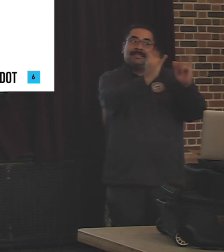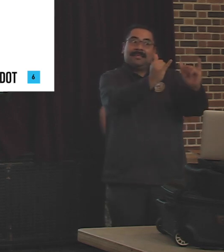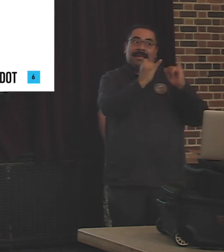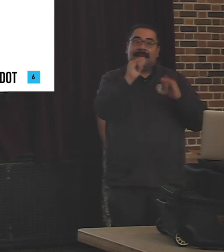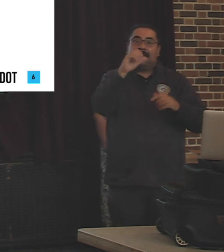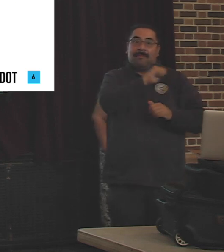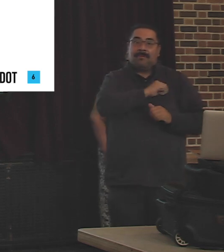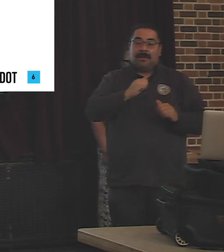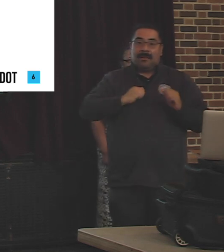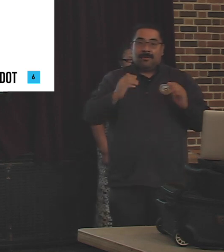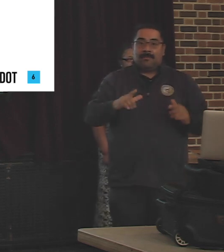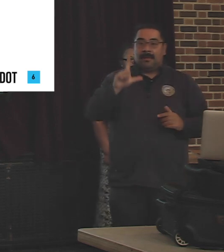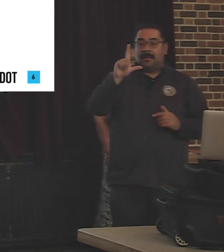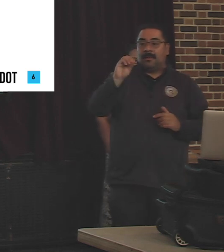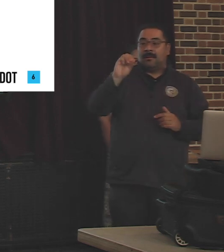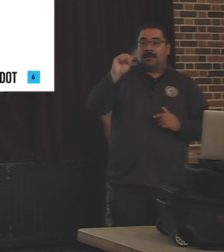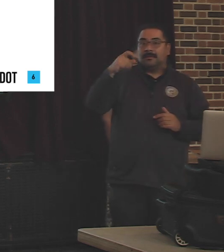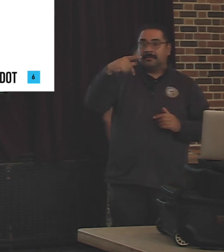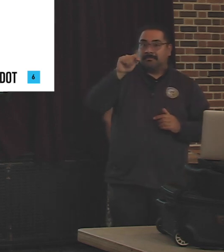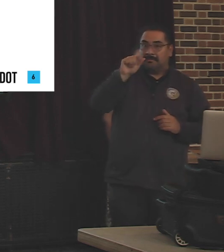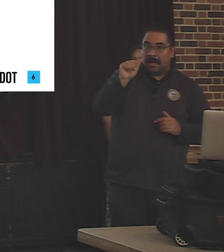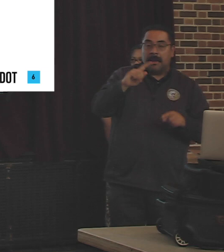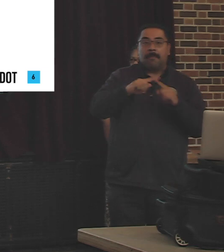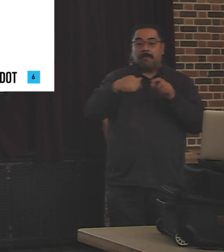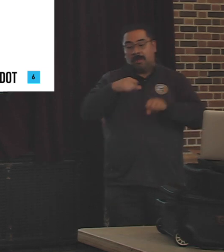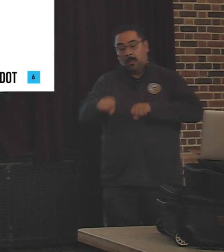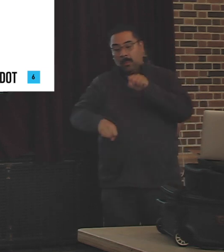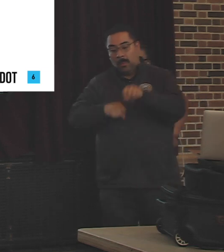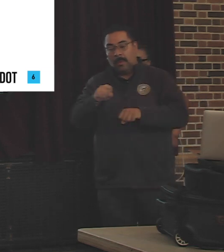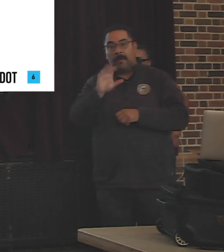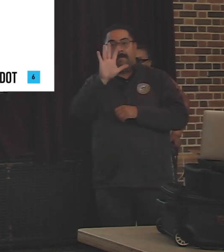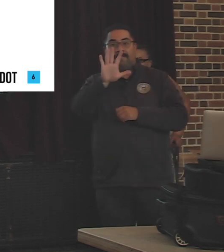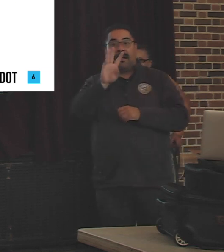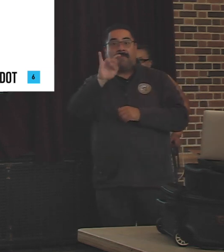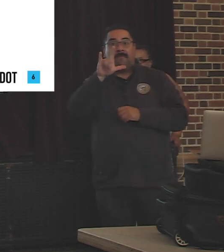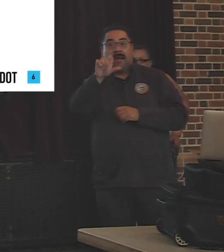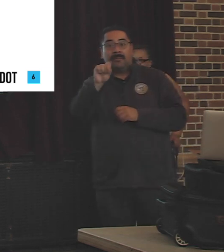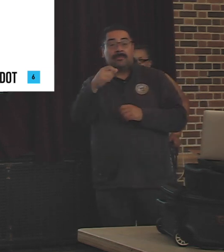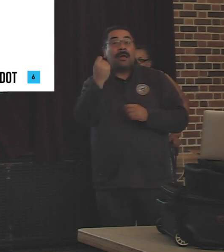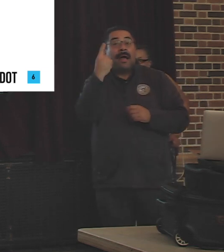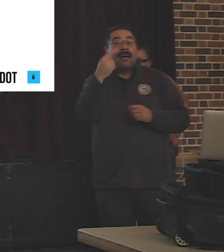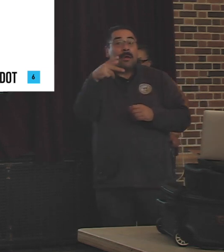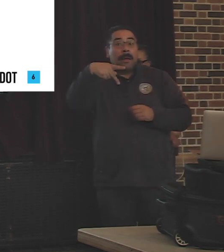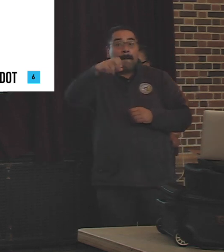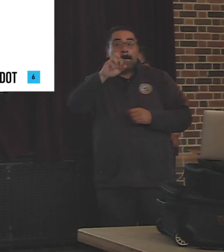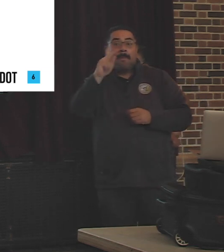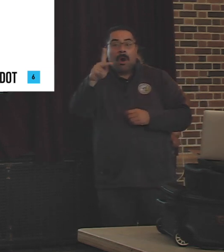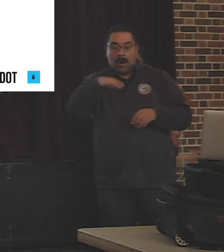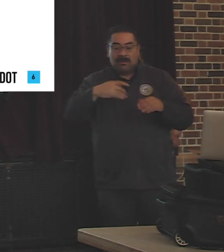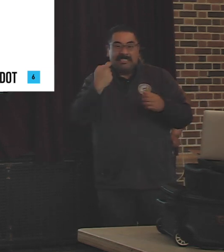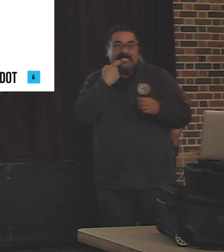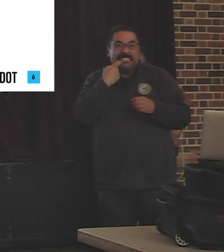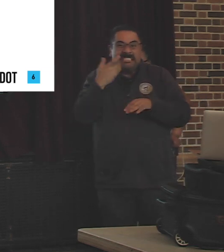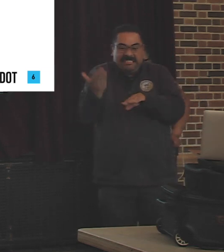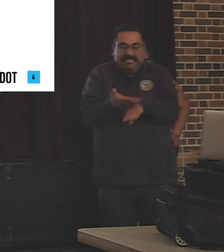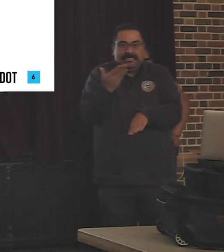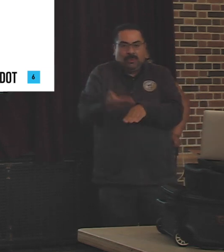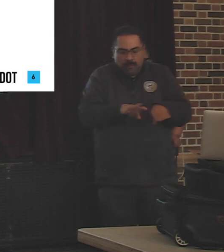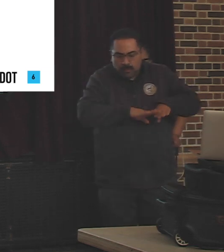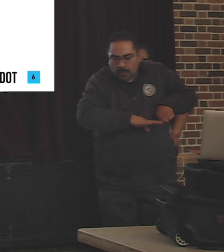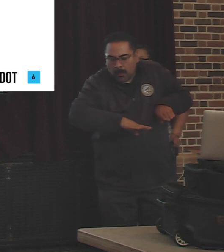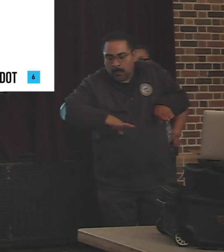me at least 5 miles a day. Because then, you know, if you look, we've just paved the park, all through the park, so I get to ride through the park as well to make up